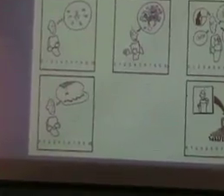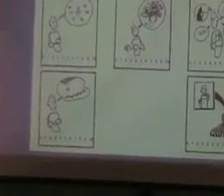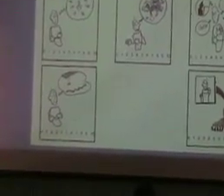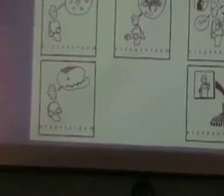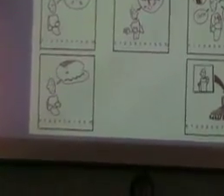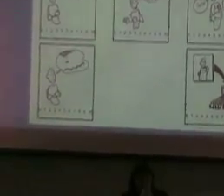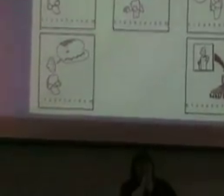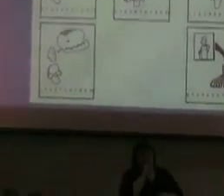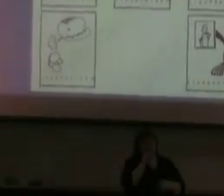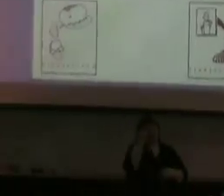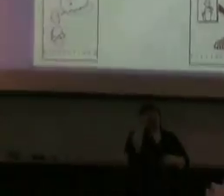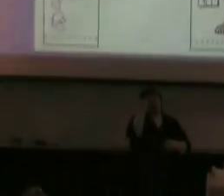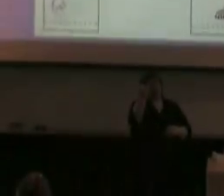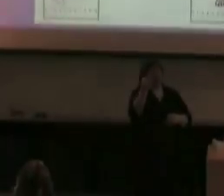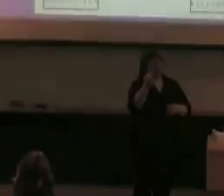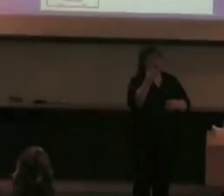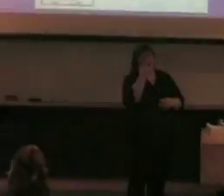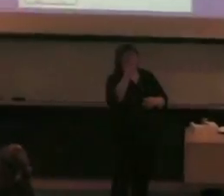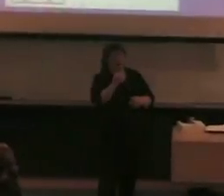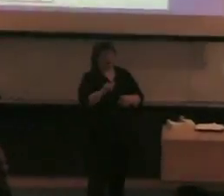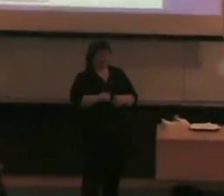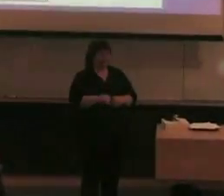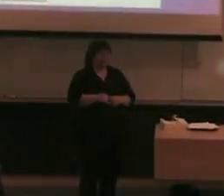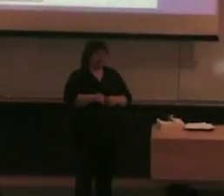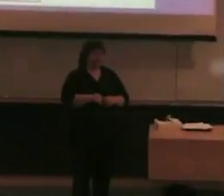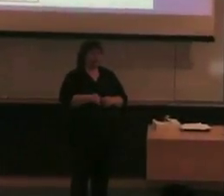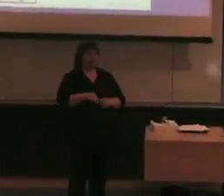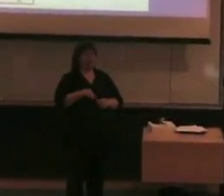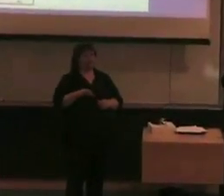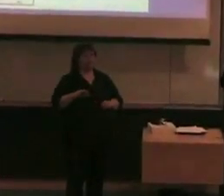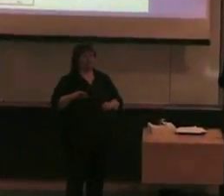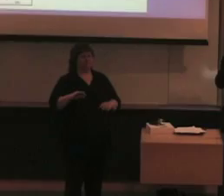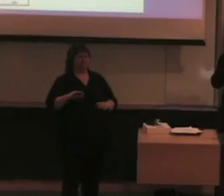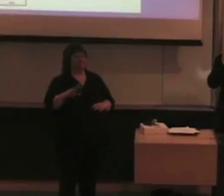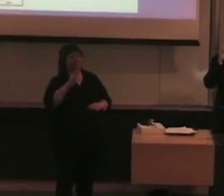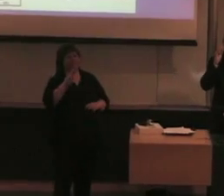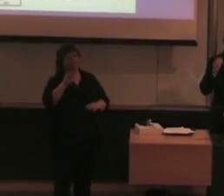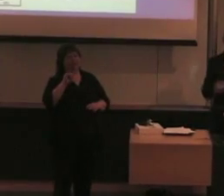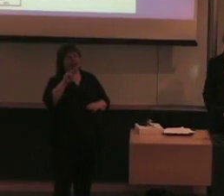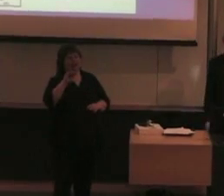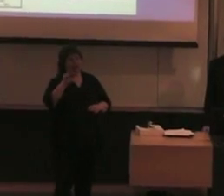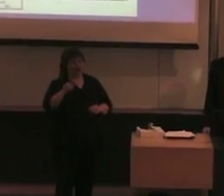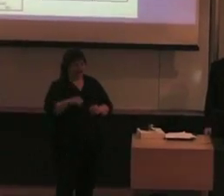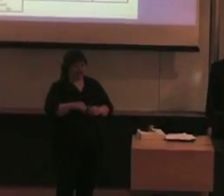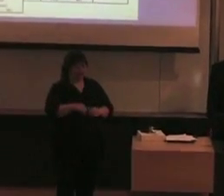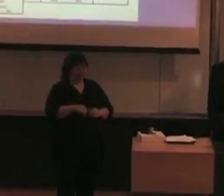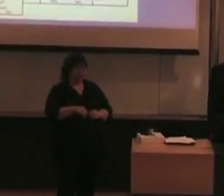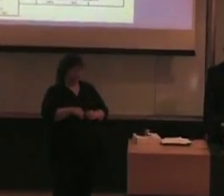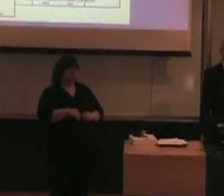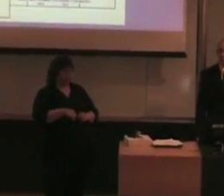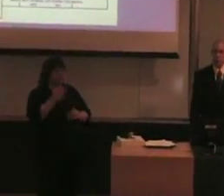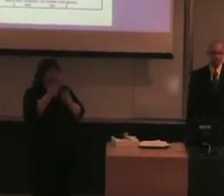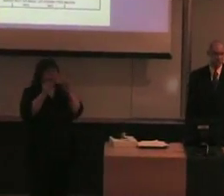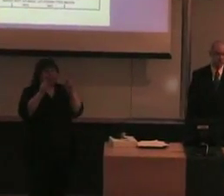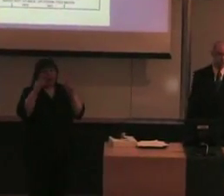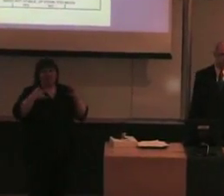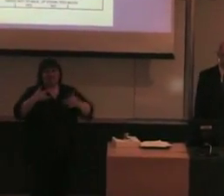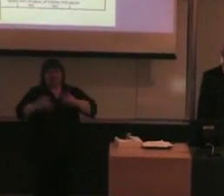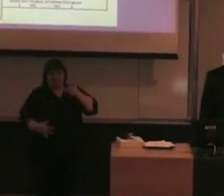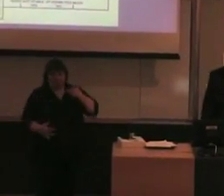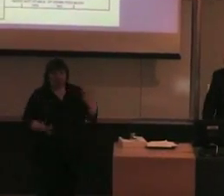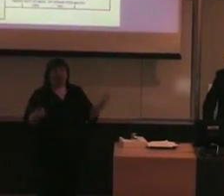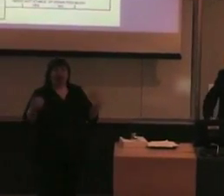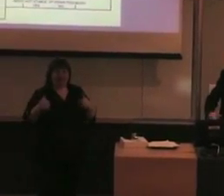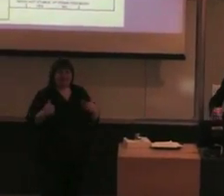is just to give you a flavor for what that means. Mania. So some of the people that may have bipolar disorder, for